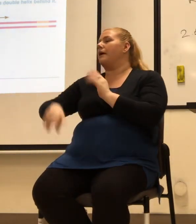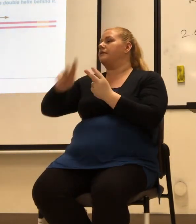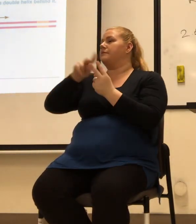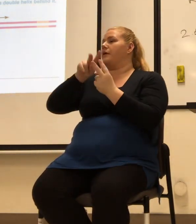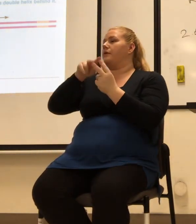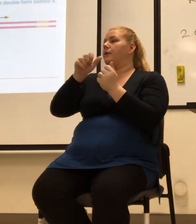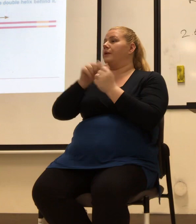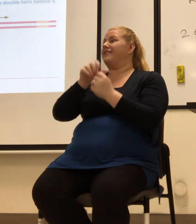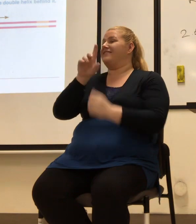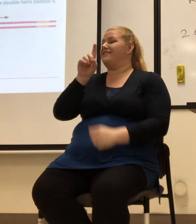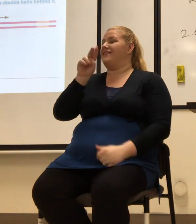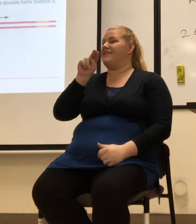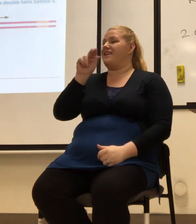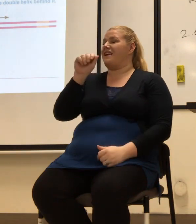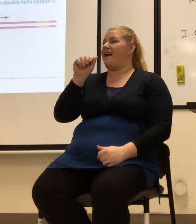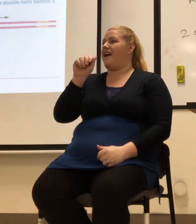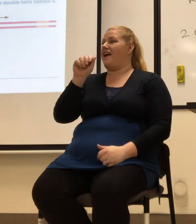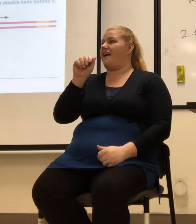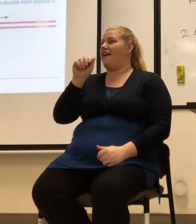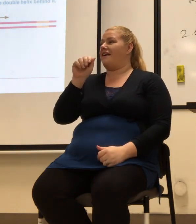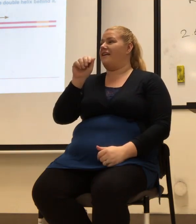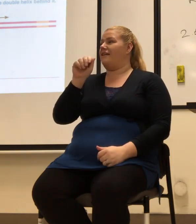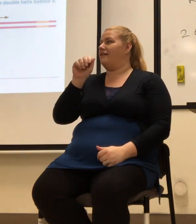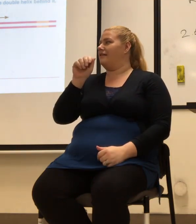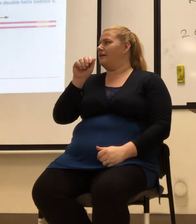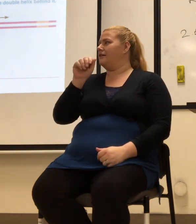DNA template strand.